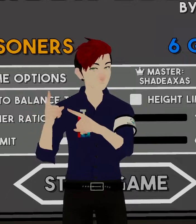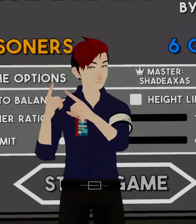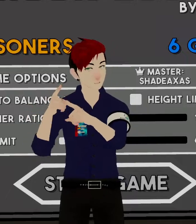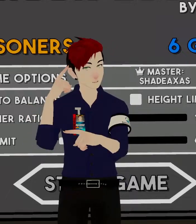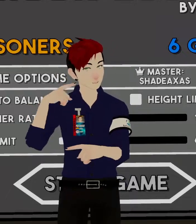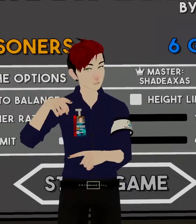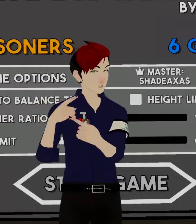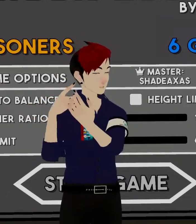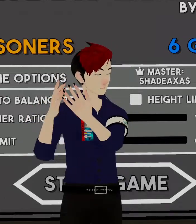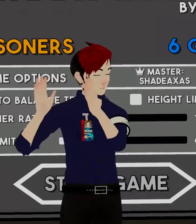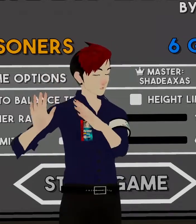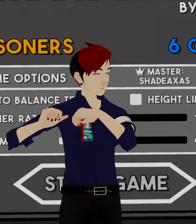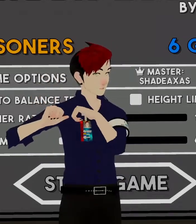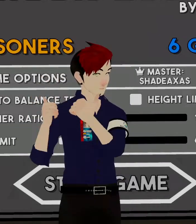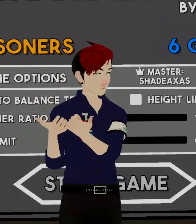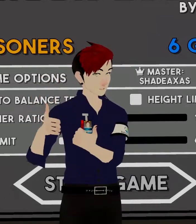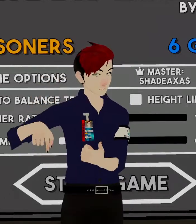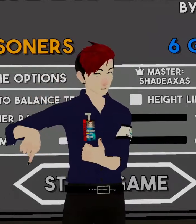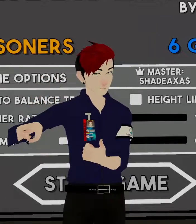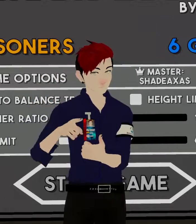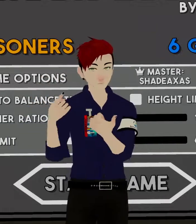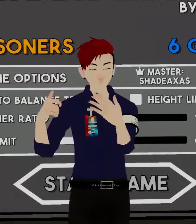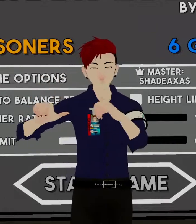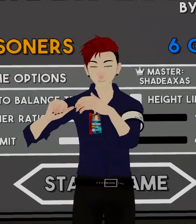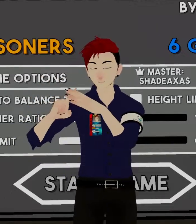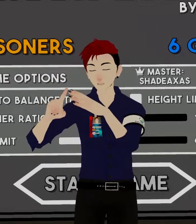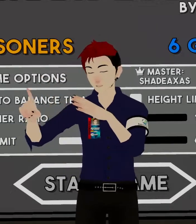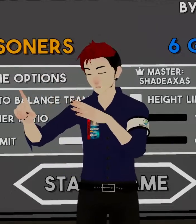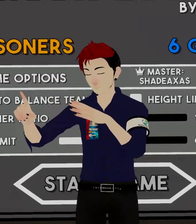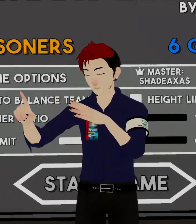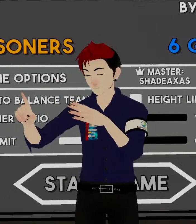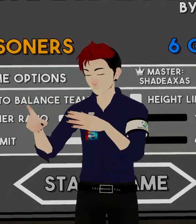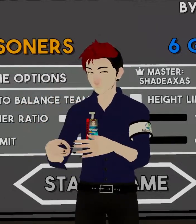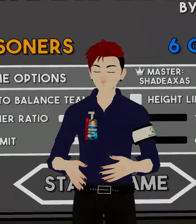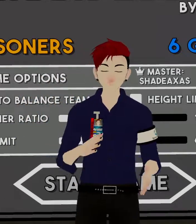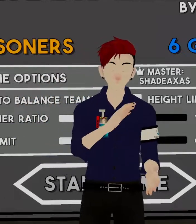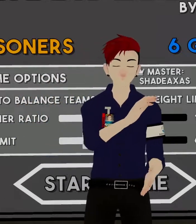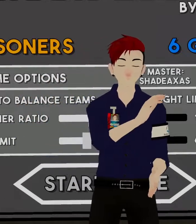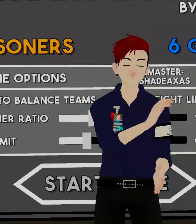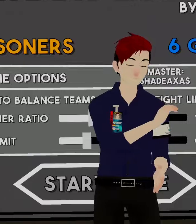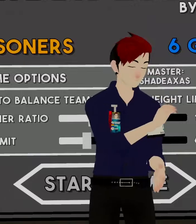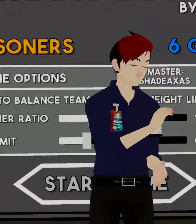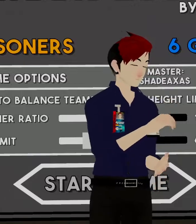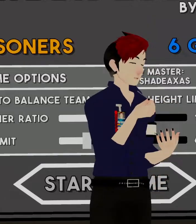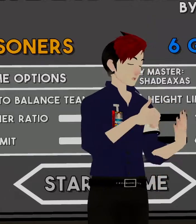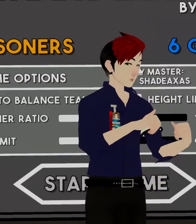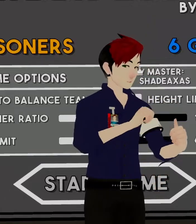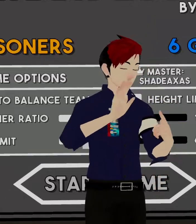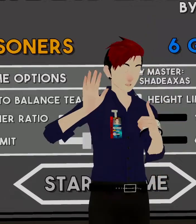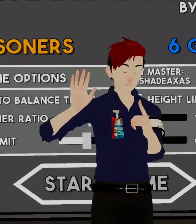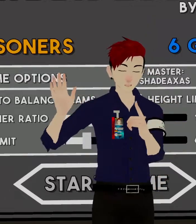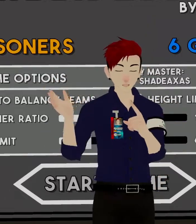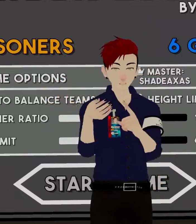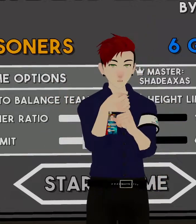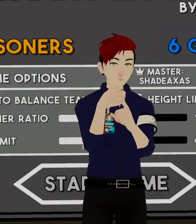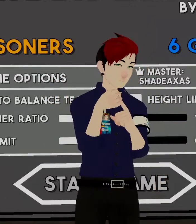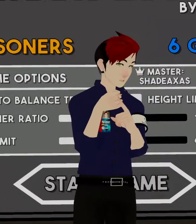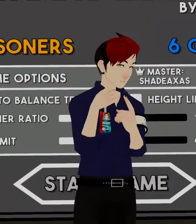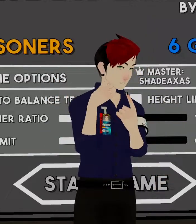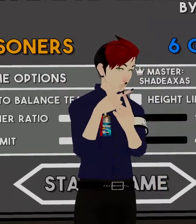And that is the goal for the prisoners team. They are trying to escape. The guards are trying to catch